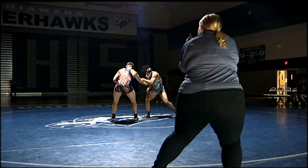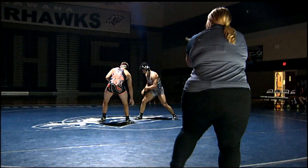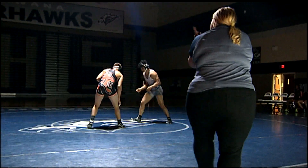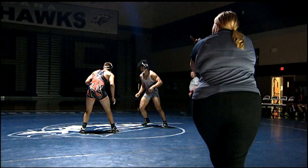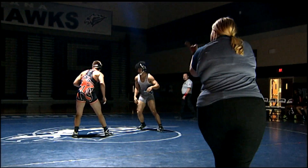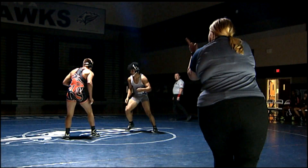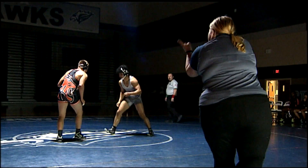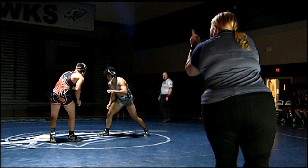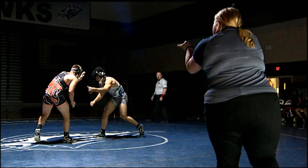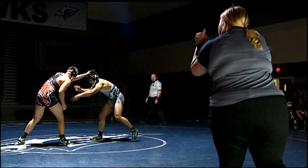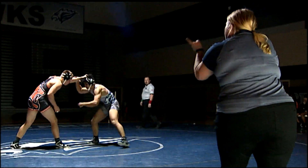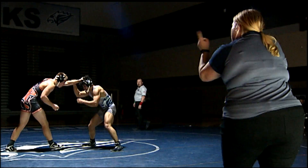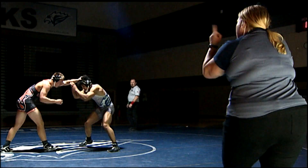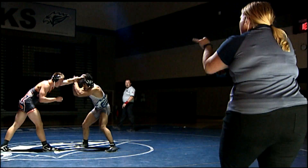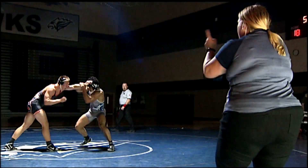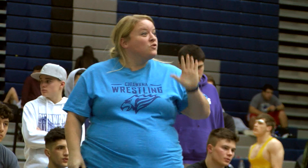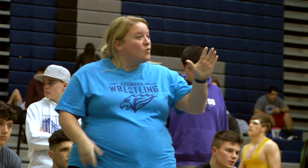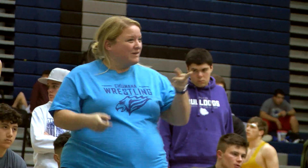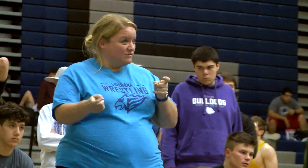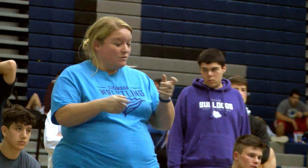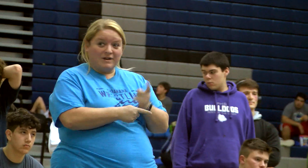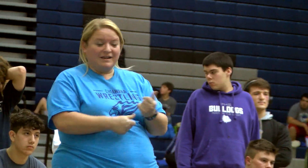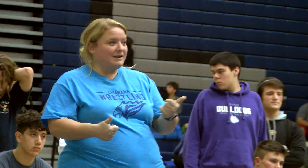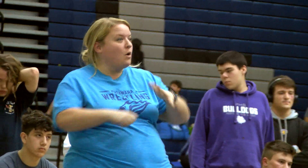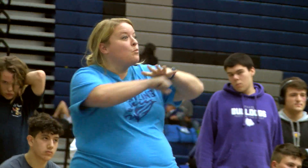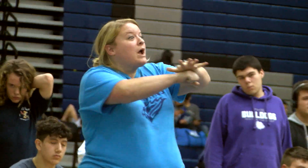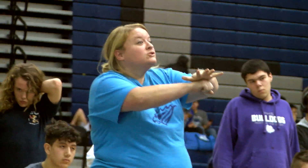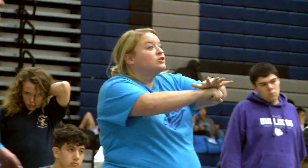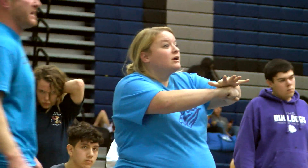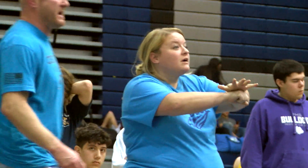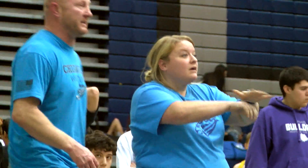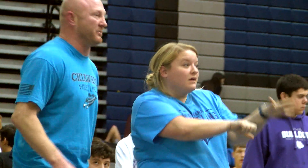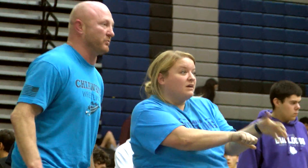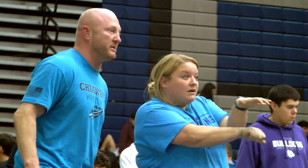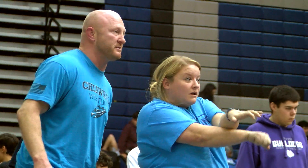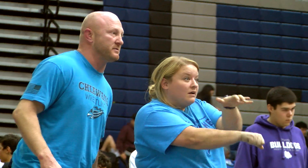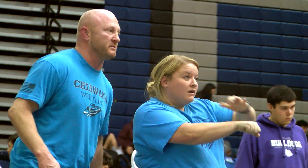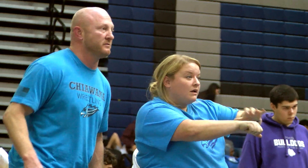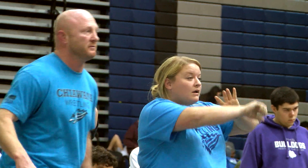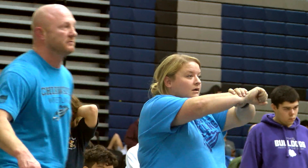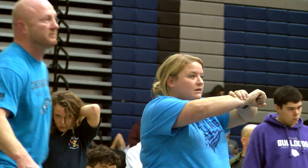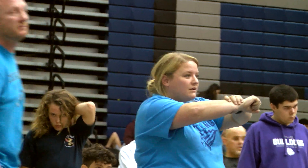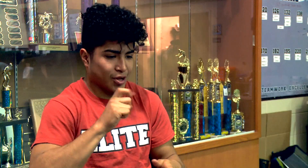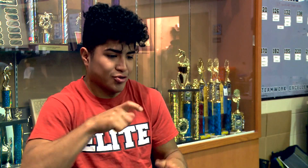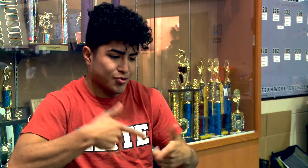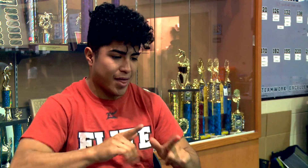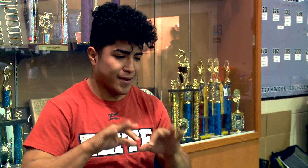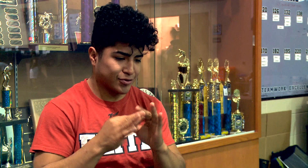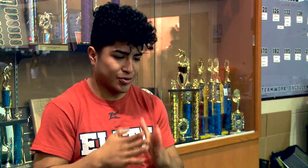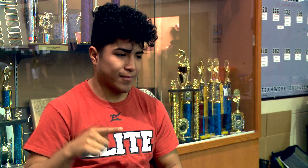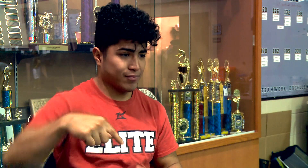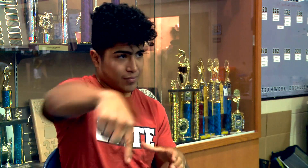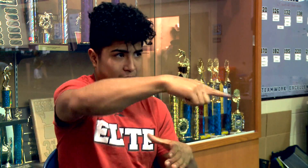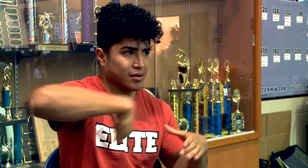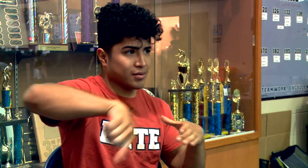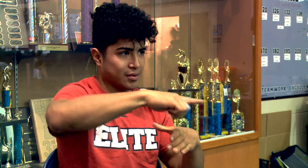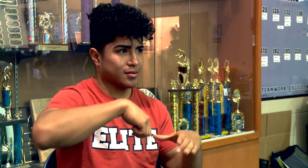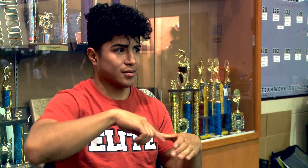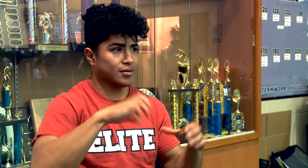interpreter to go around the mat, but that's access to my communication. And how else am I supposed to do it? When the coaches are yelling at their